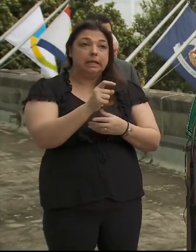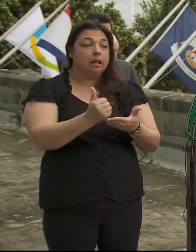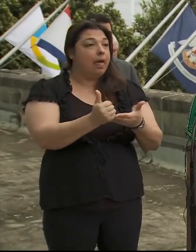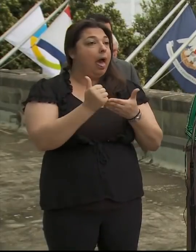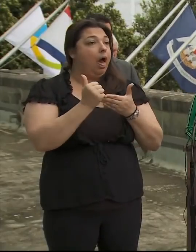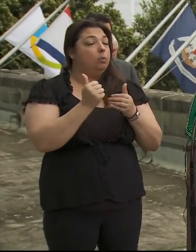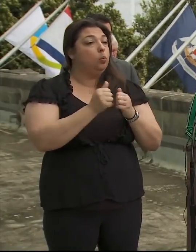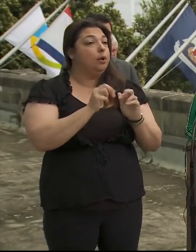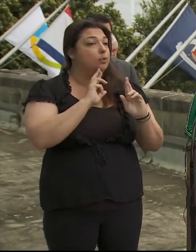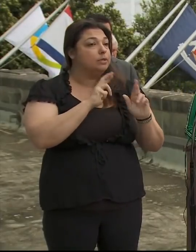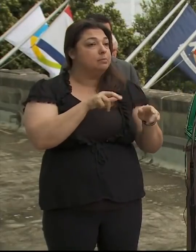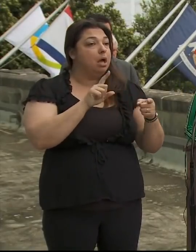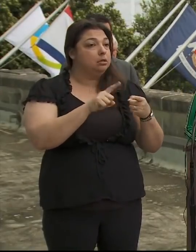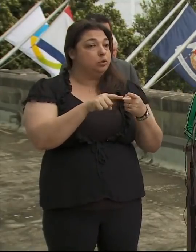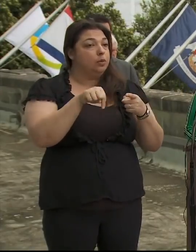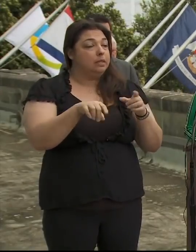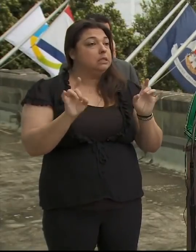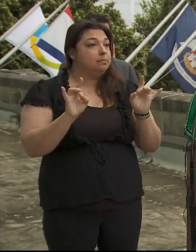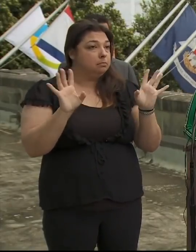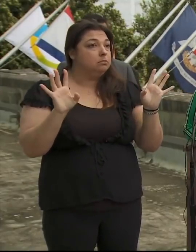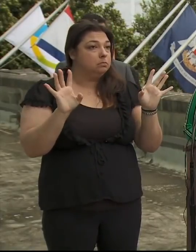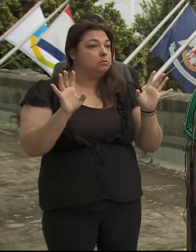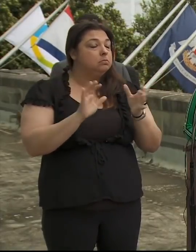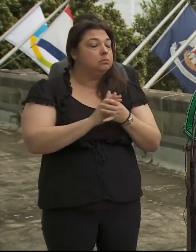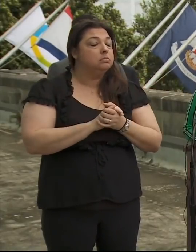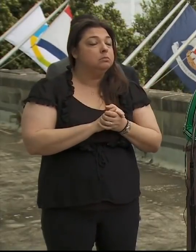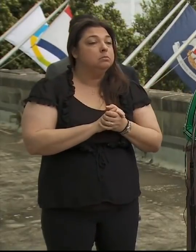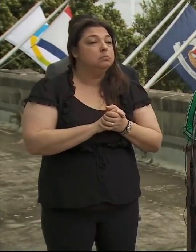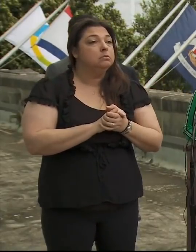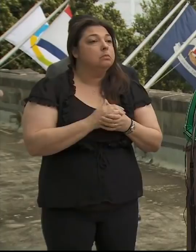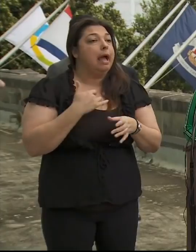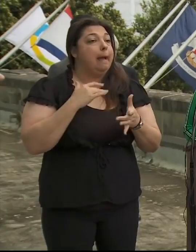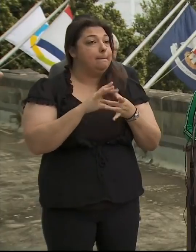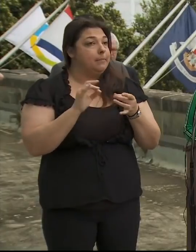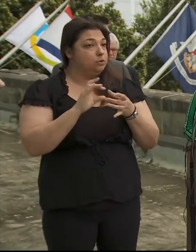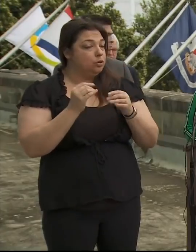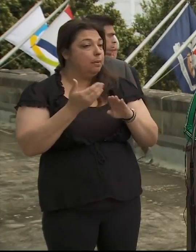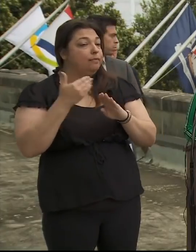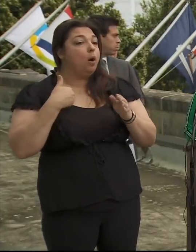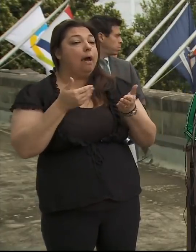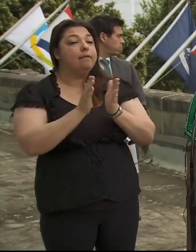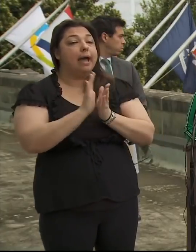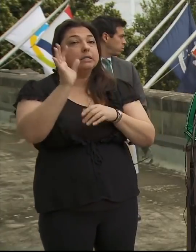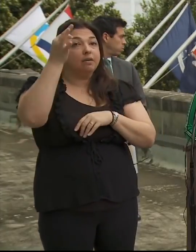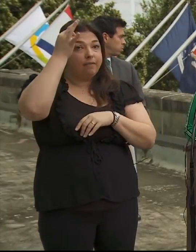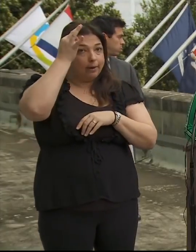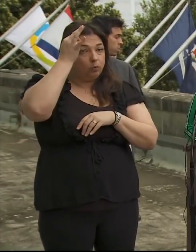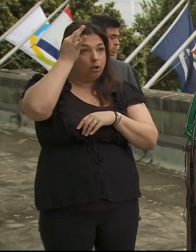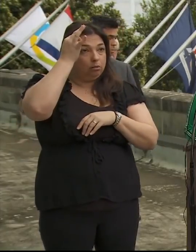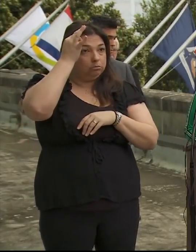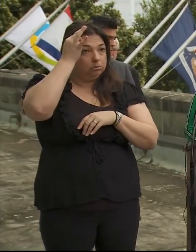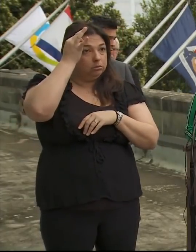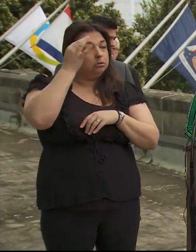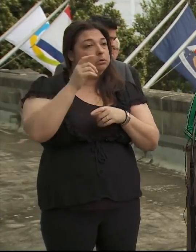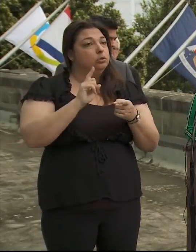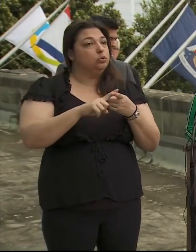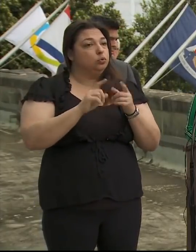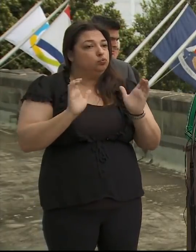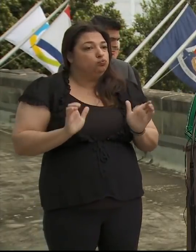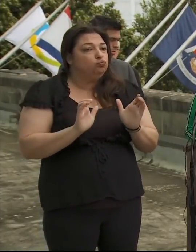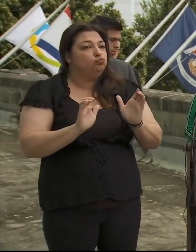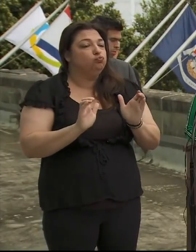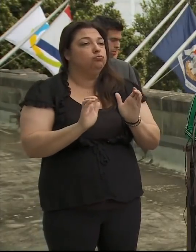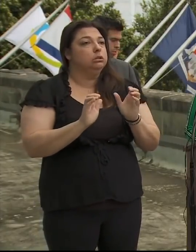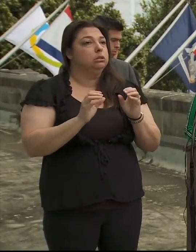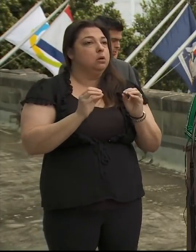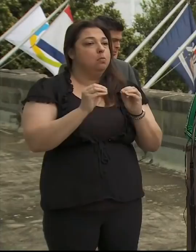in responding to this pandemic. As I mentioned earlier, I've asked for the federal delegation to push for more